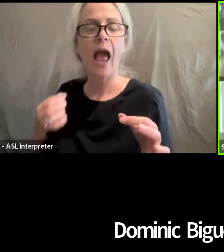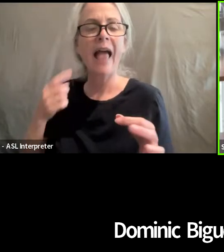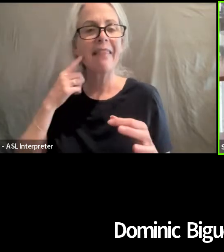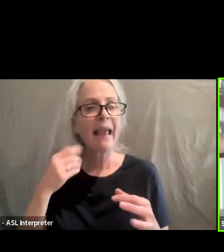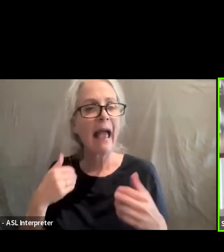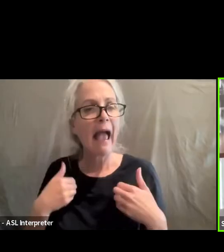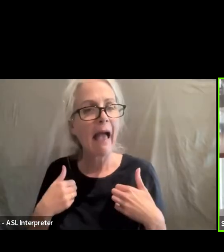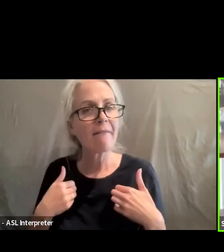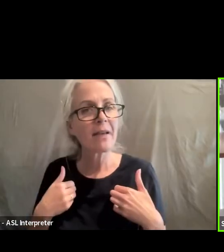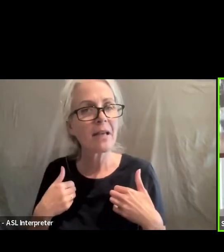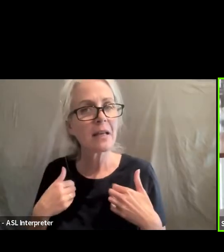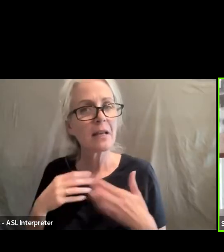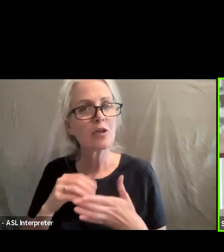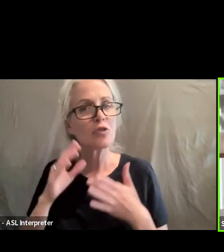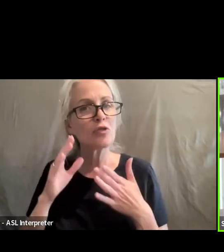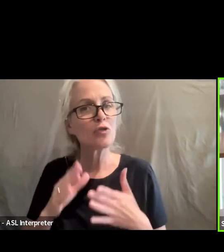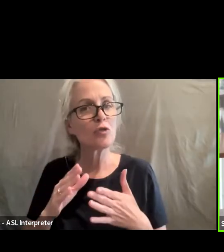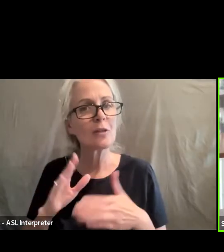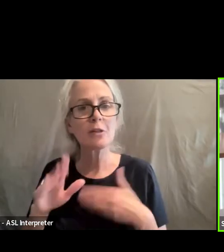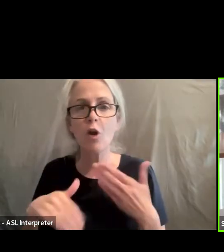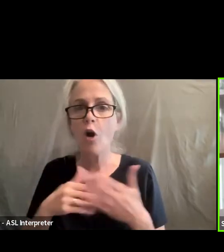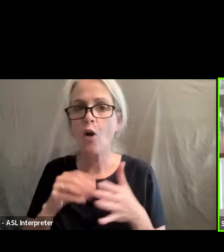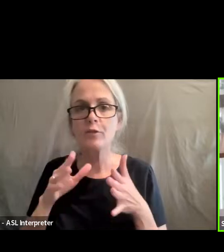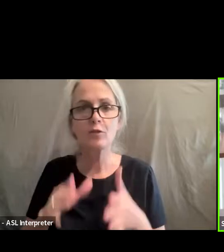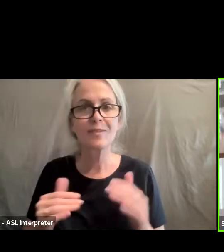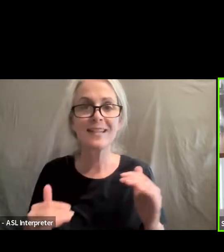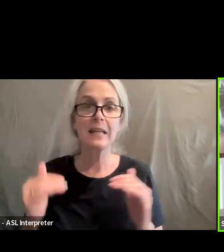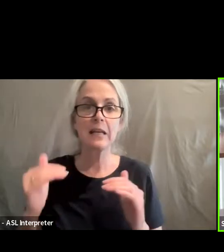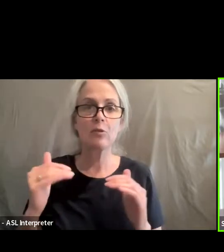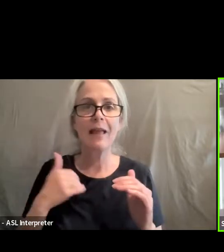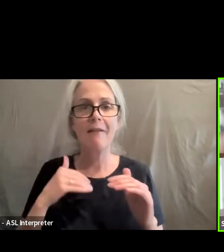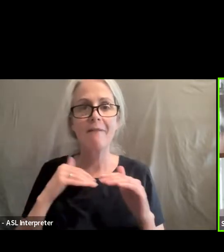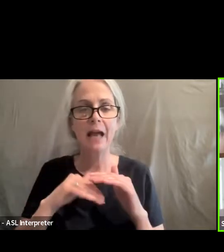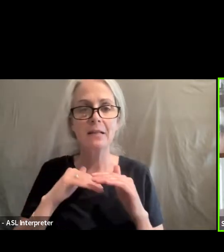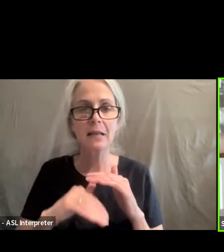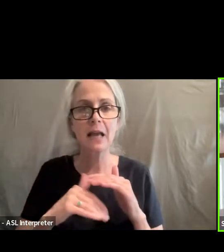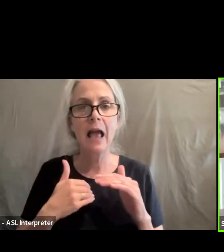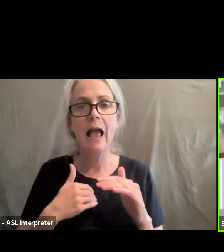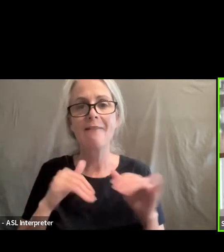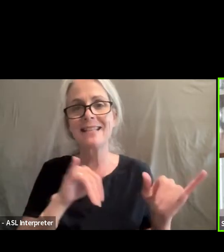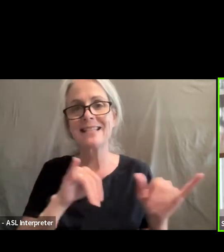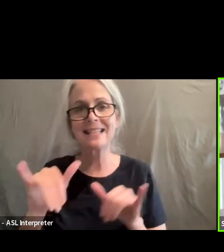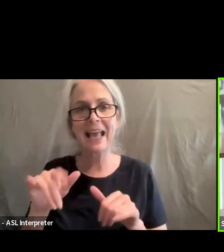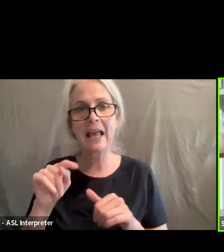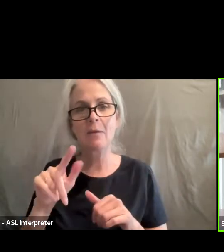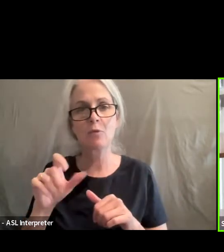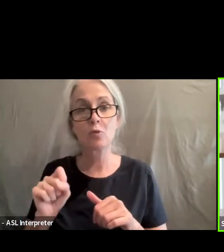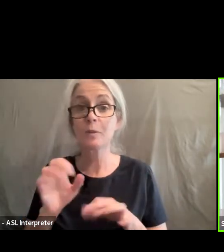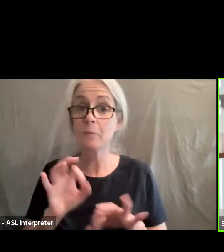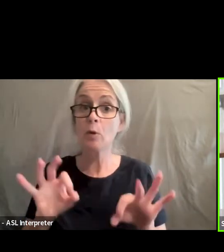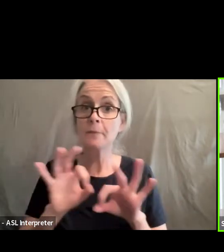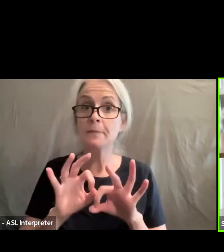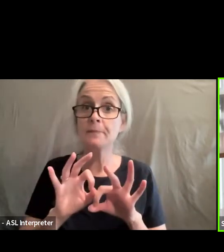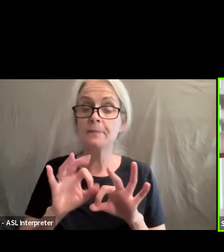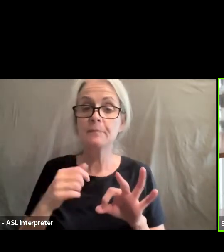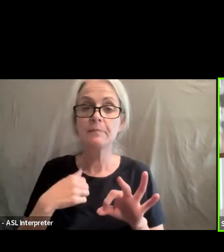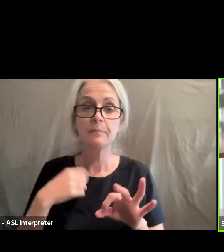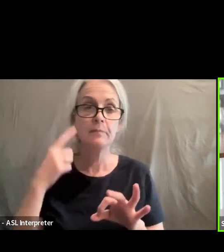having all students equally have access, having the same tools, that's important. I